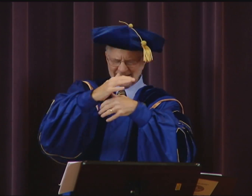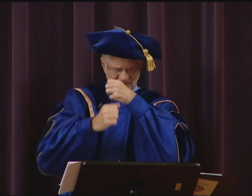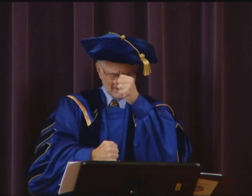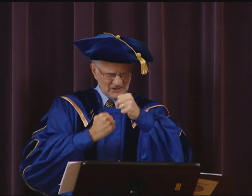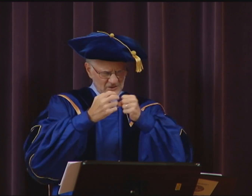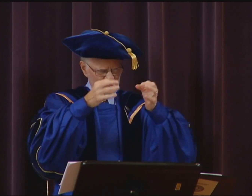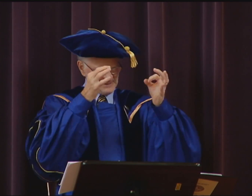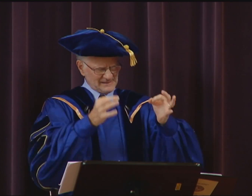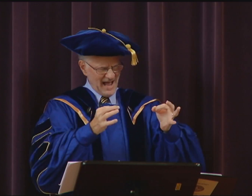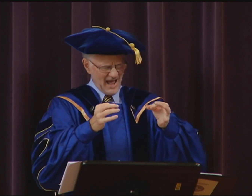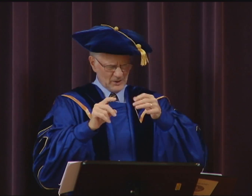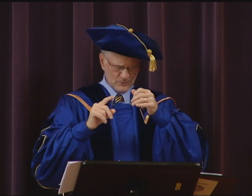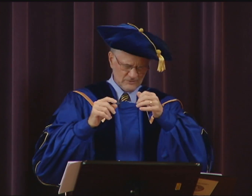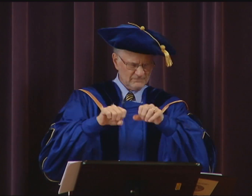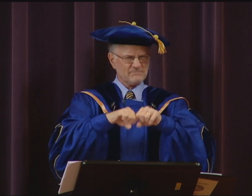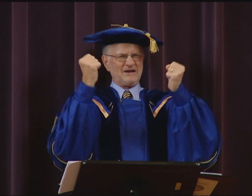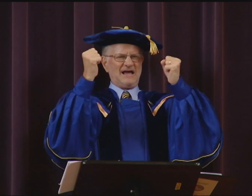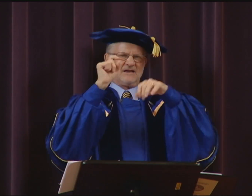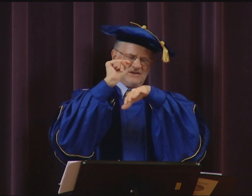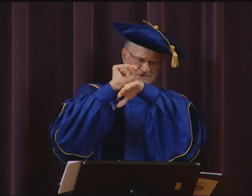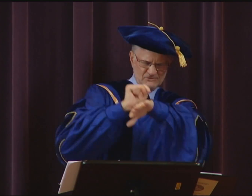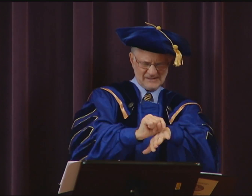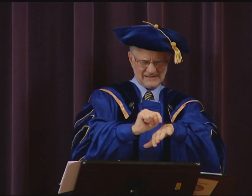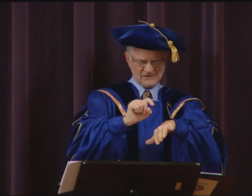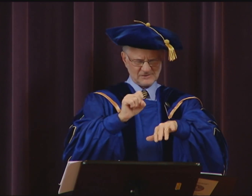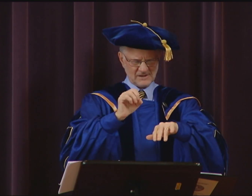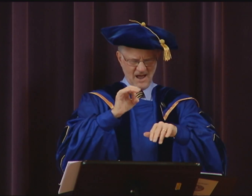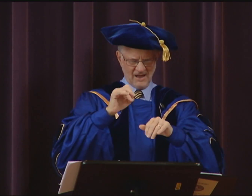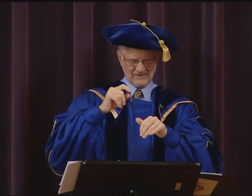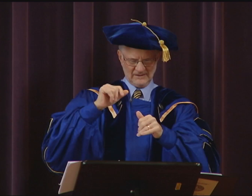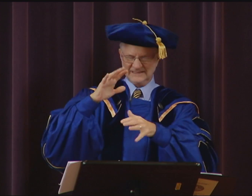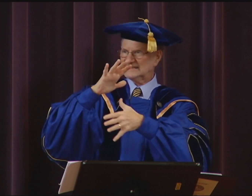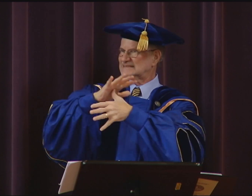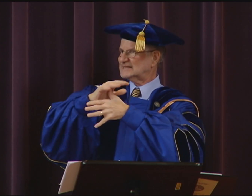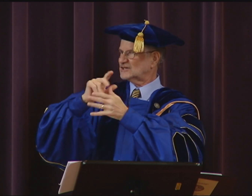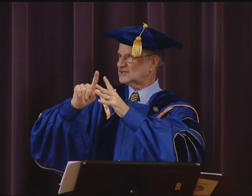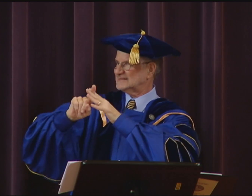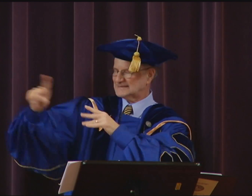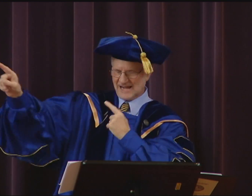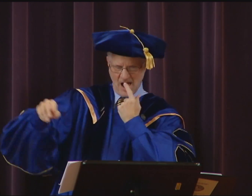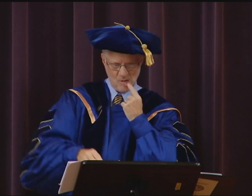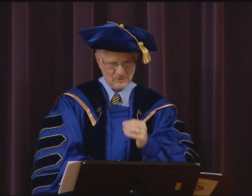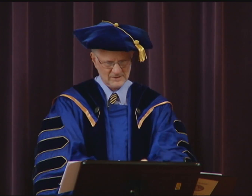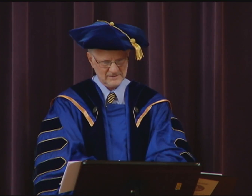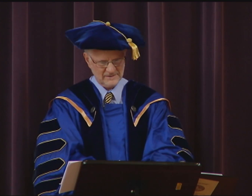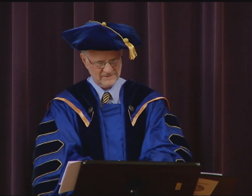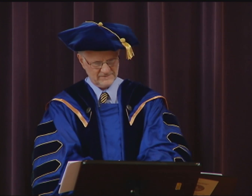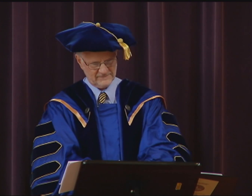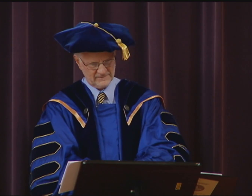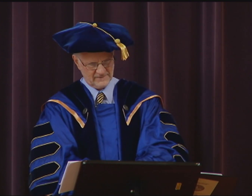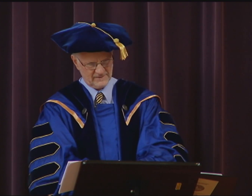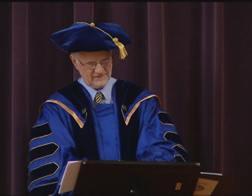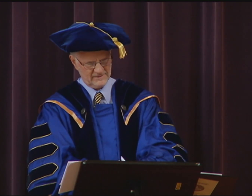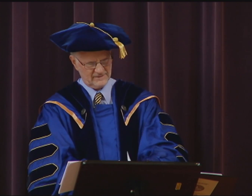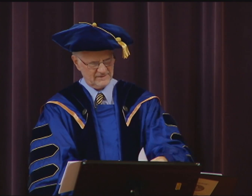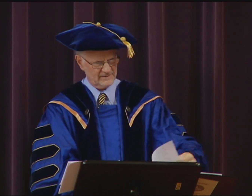me that in your senior year, you decided to break with tradition of having the senior sneak day